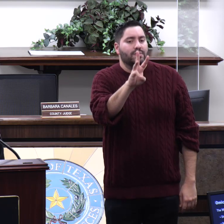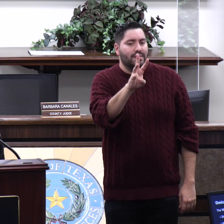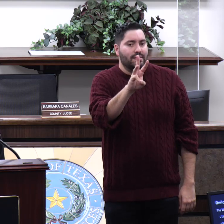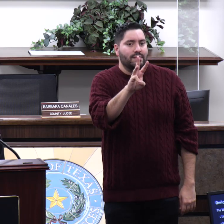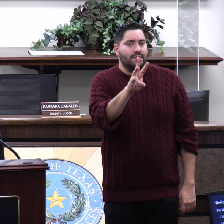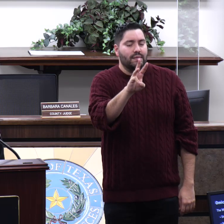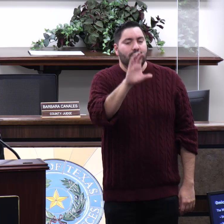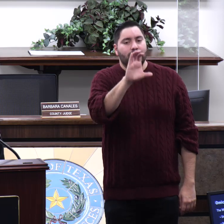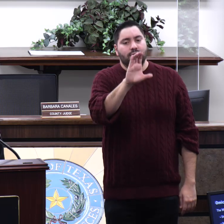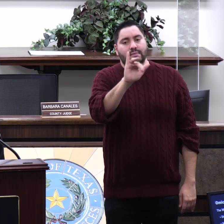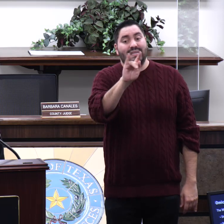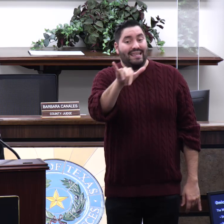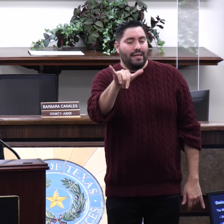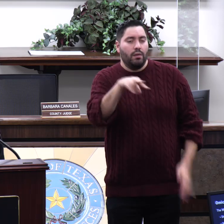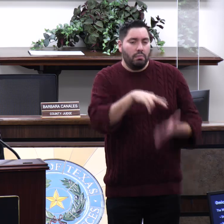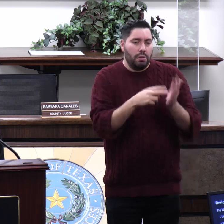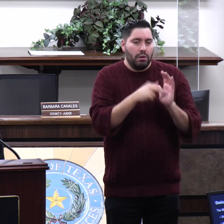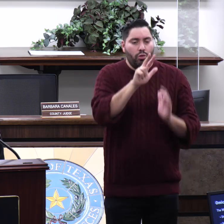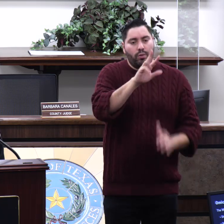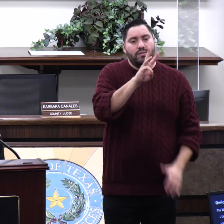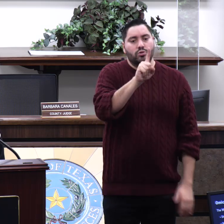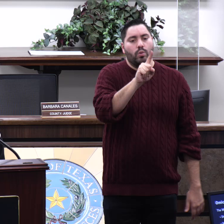361-826-CITY. That's